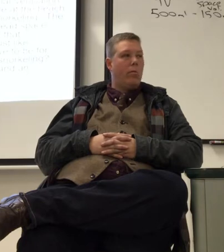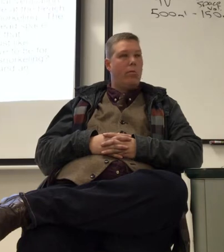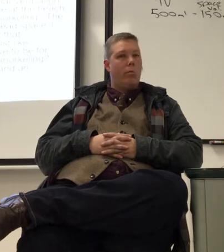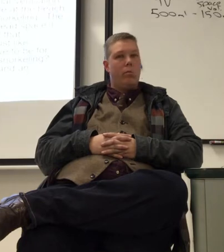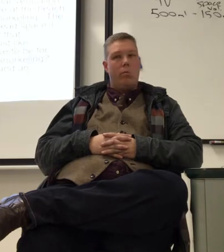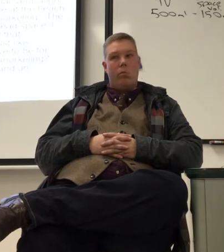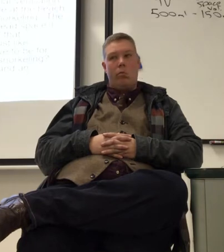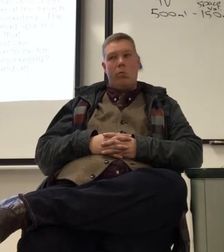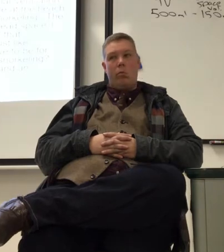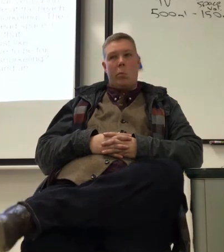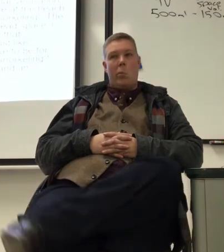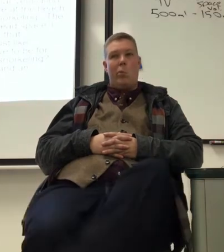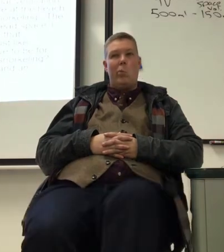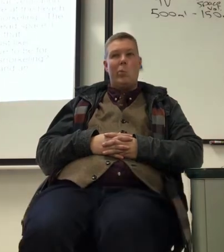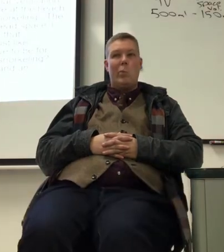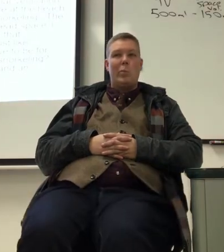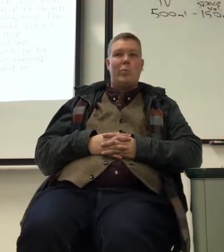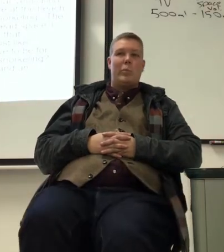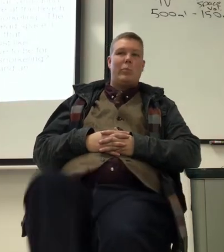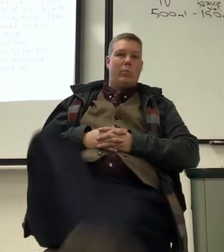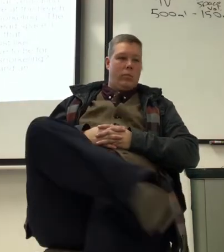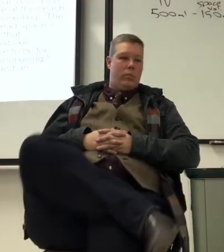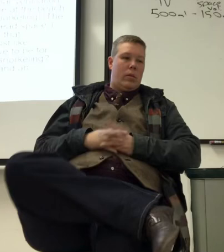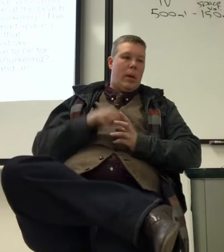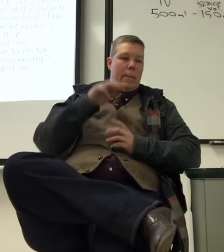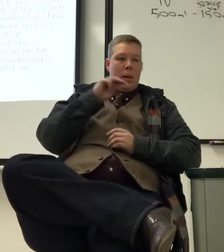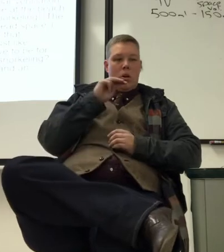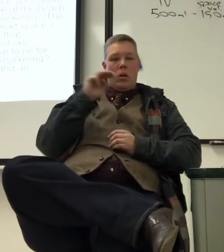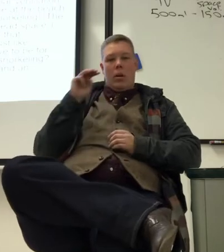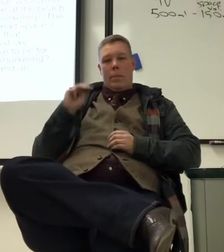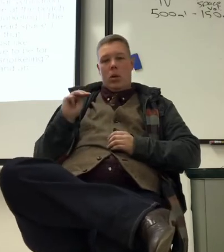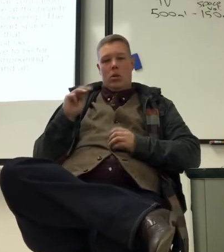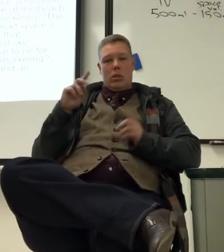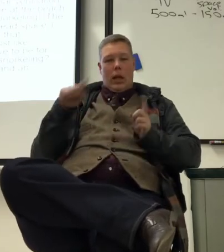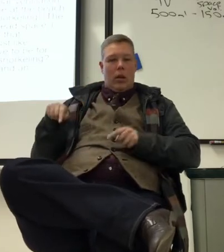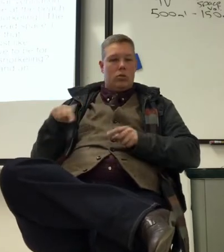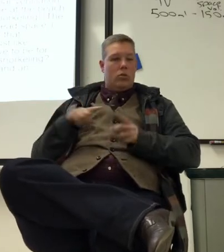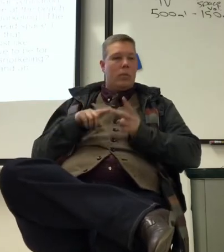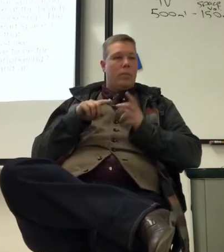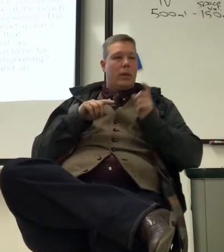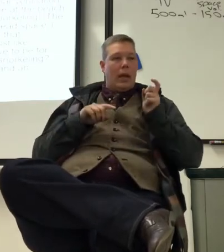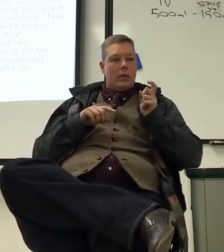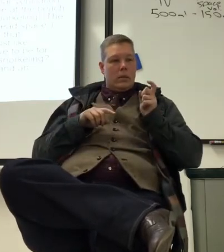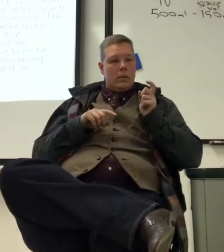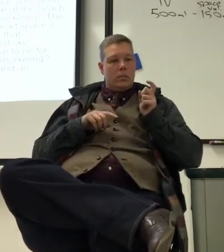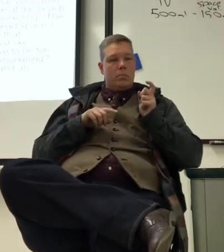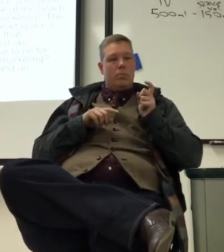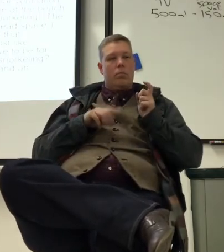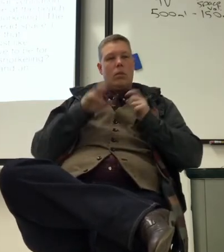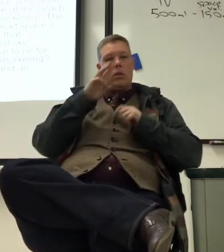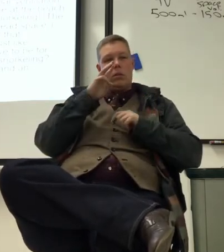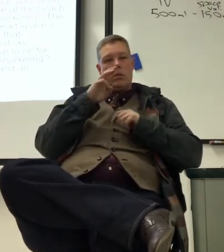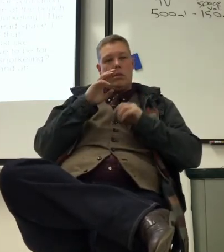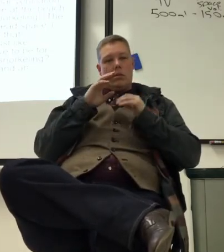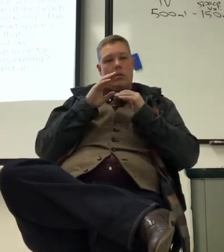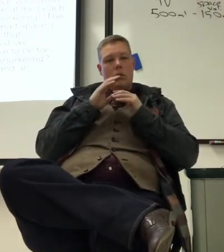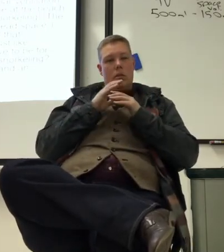Okay, so I did that right, my liters cancel out. Then my x is going to be 6 divided by